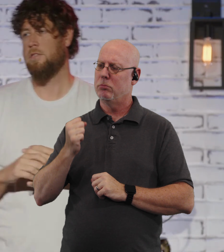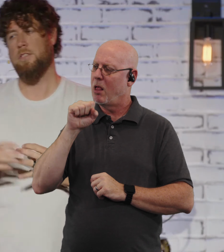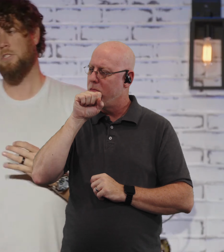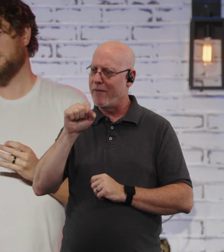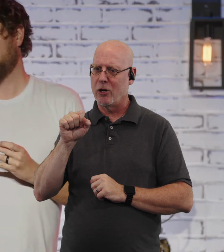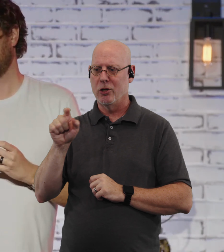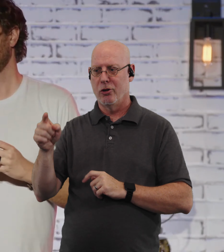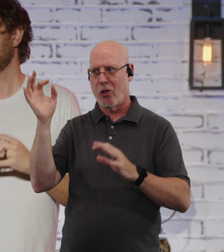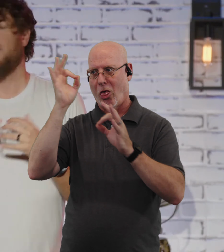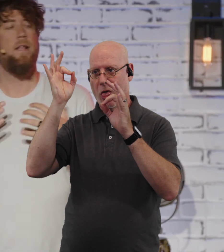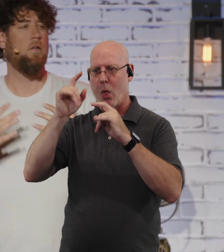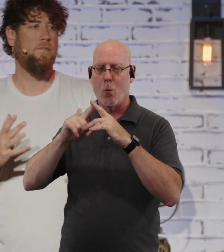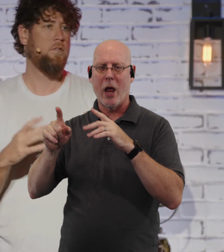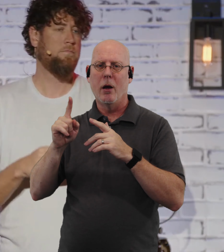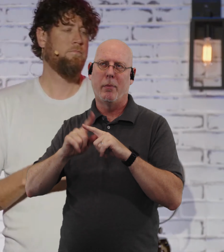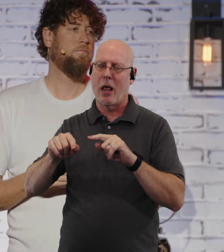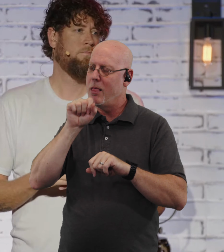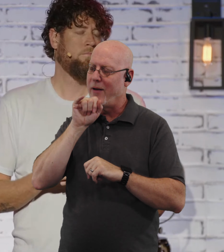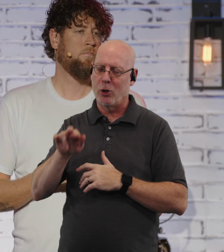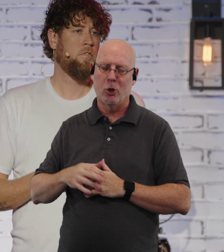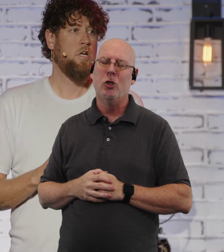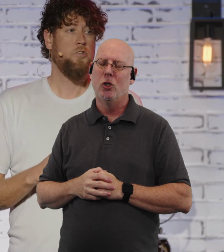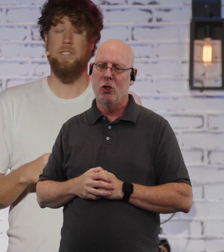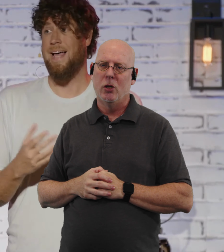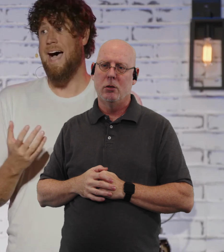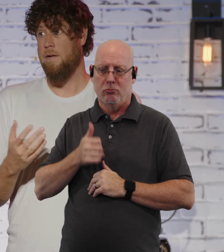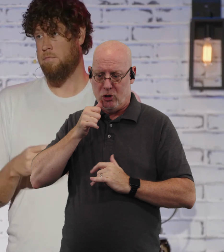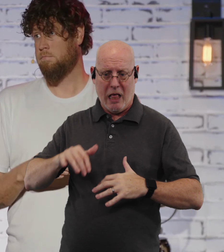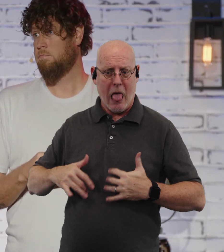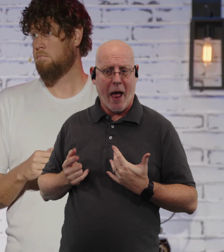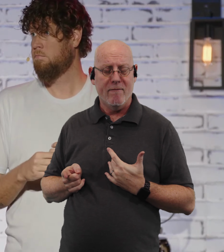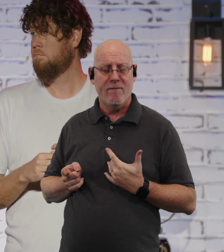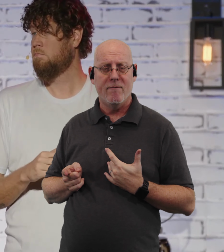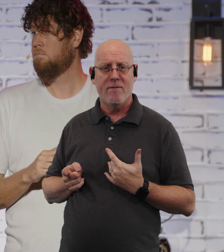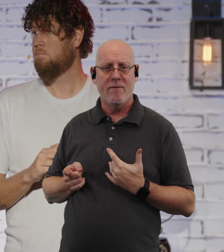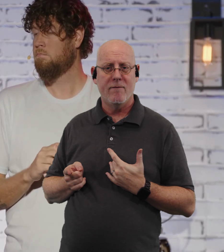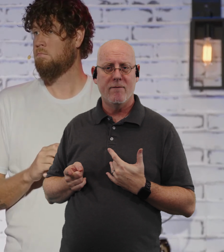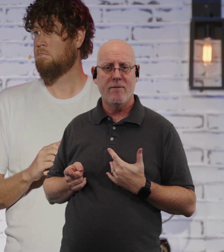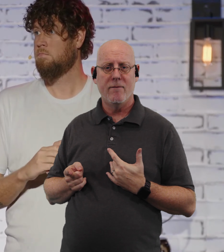her. Doesn't know where she is half the time, but I love her. She's alive.